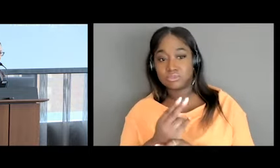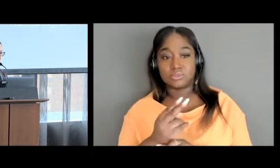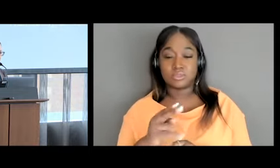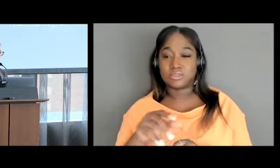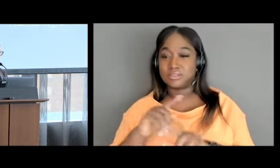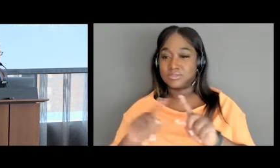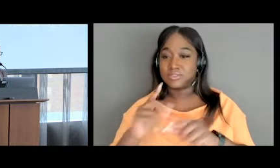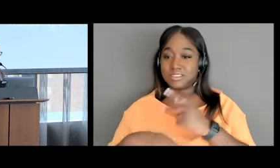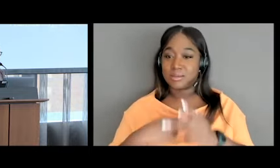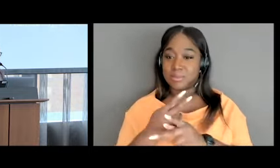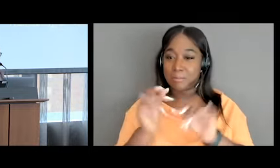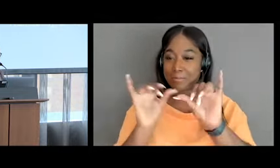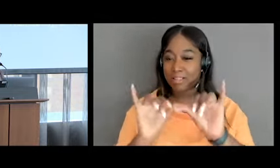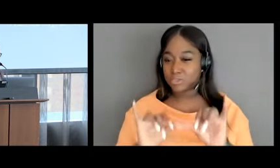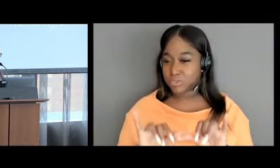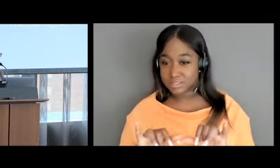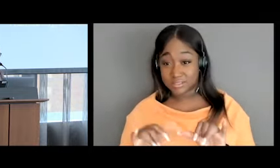Maybe I didn't cover everything.